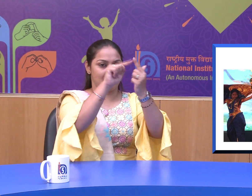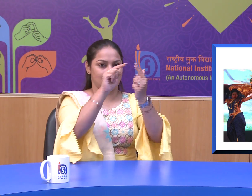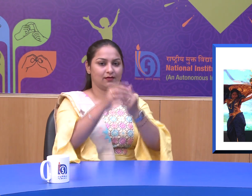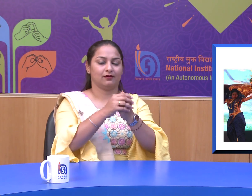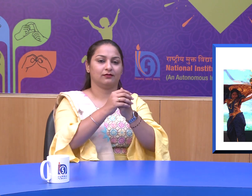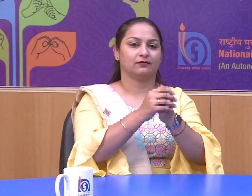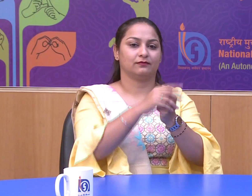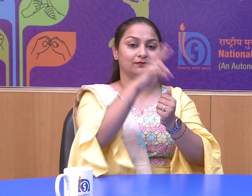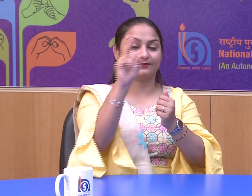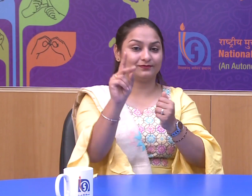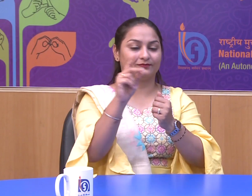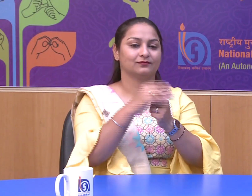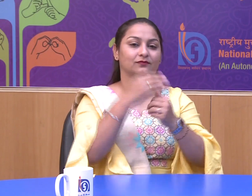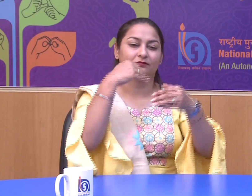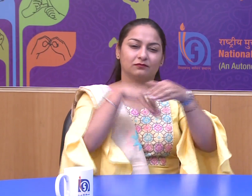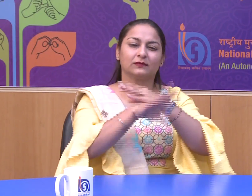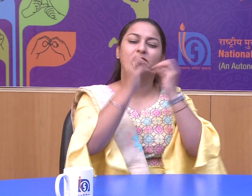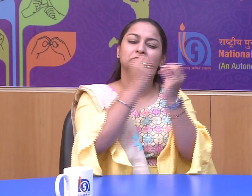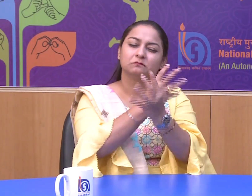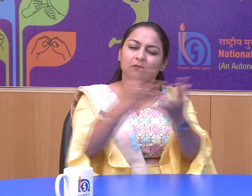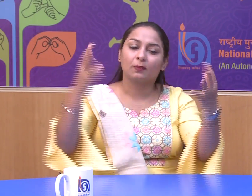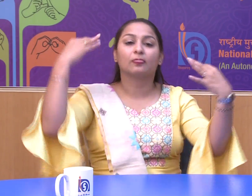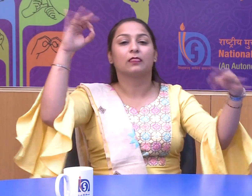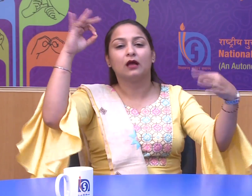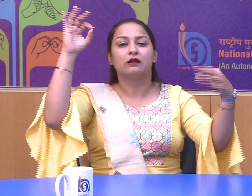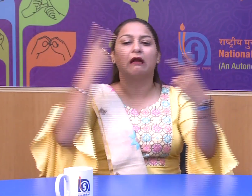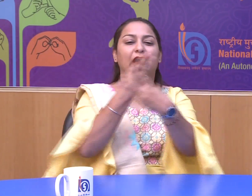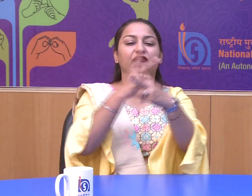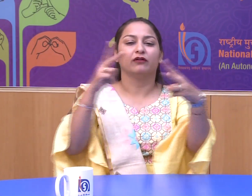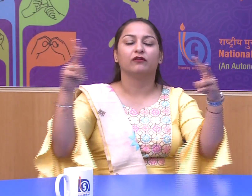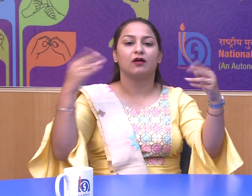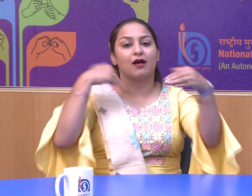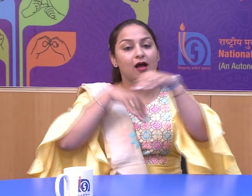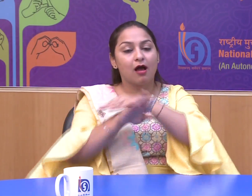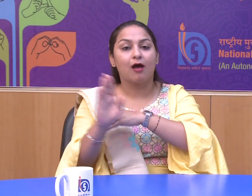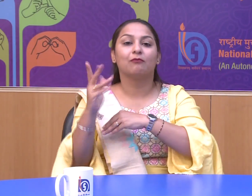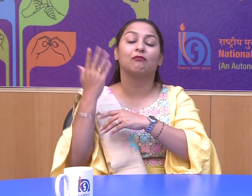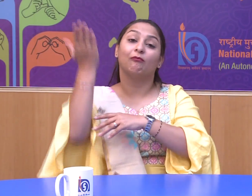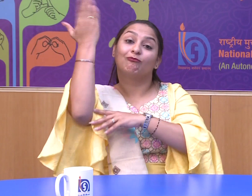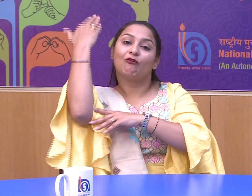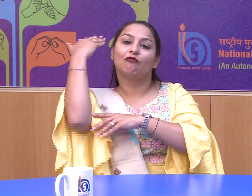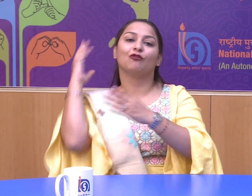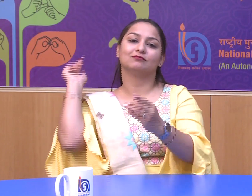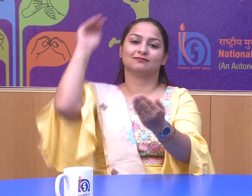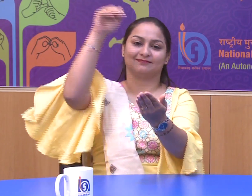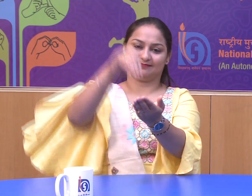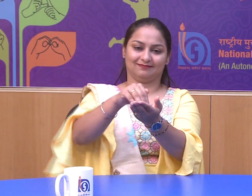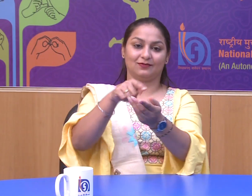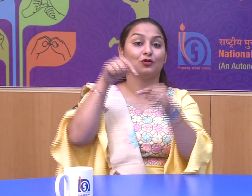and innumerable other dance forms came into existence. Today,